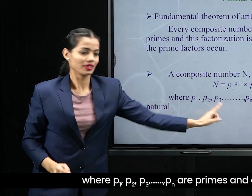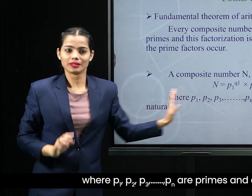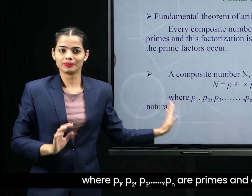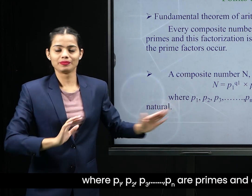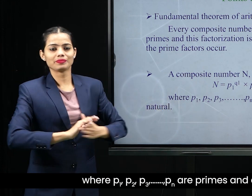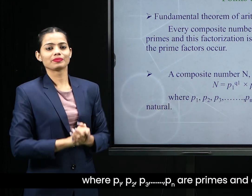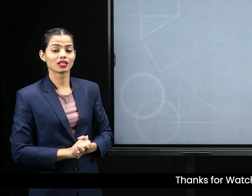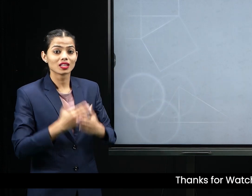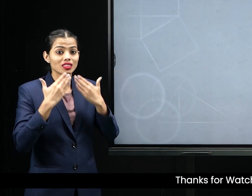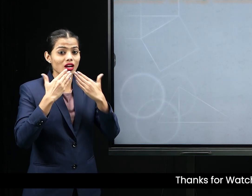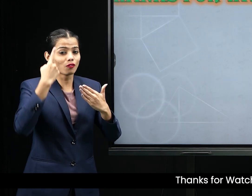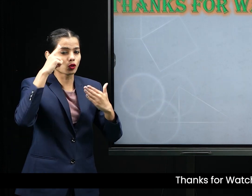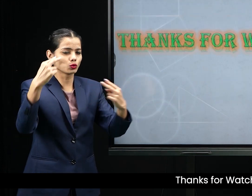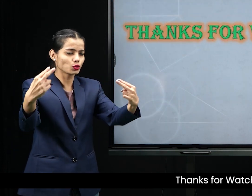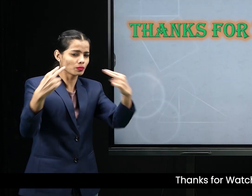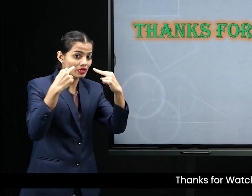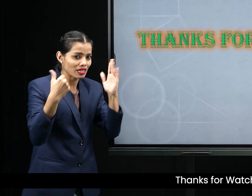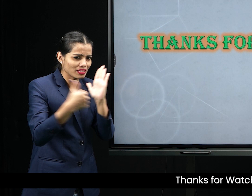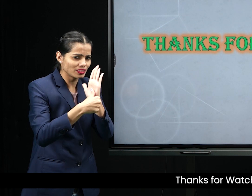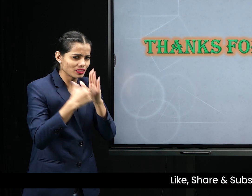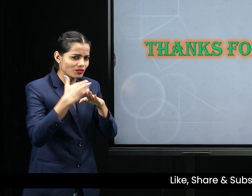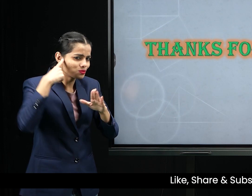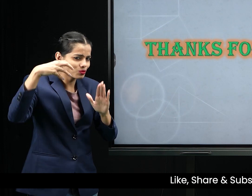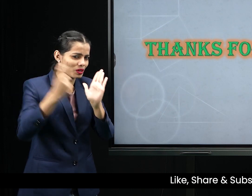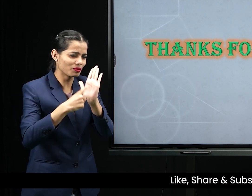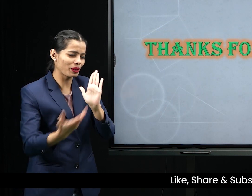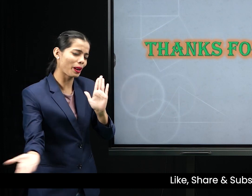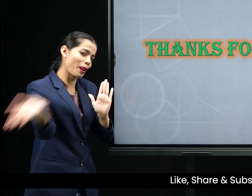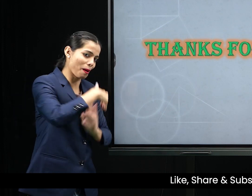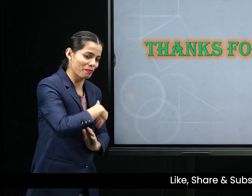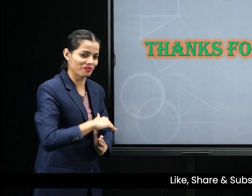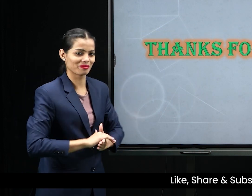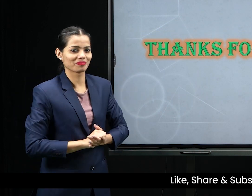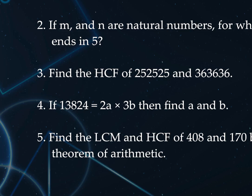Thanks for watching. Like, share and subscribe.